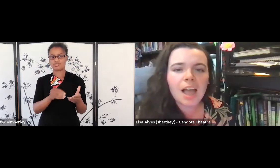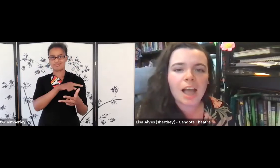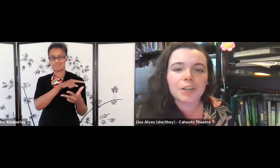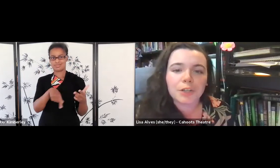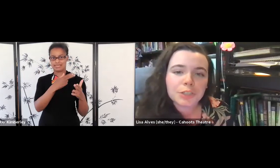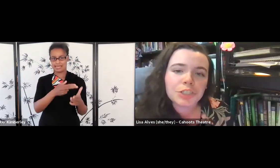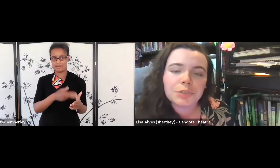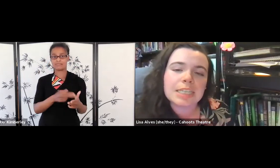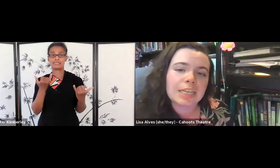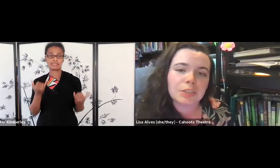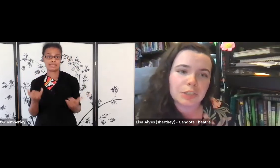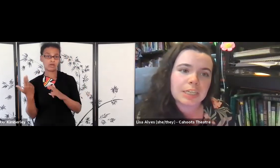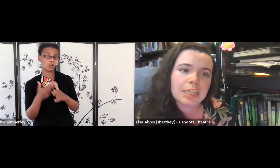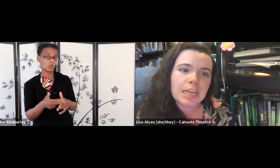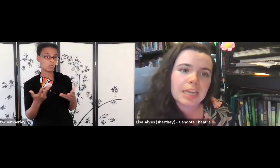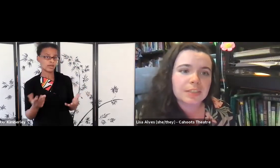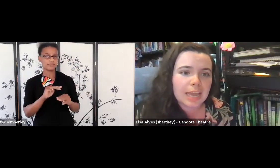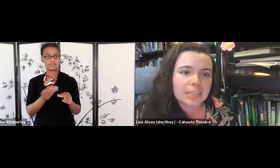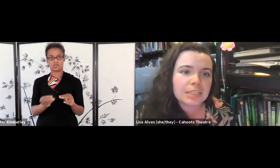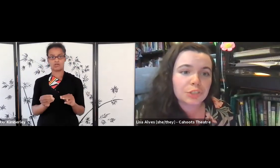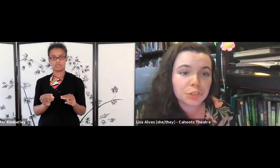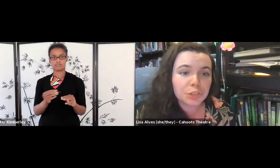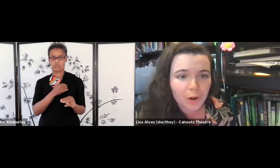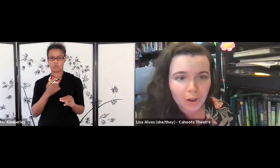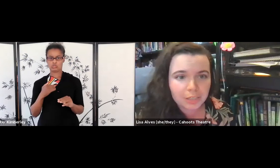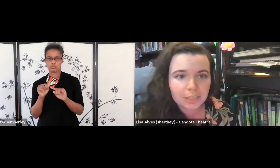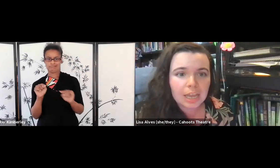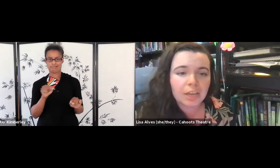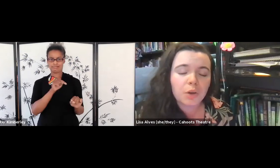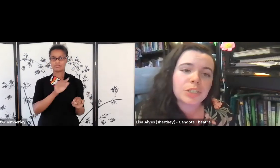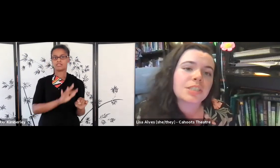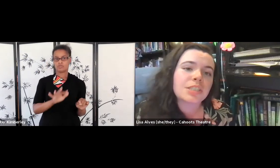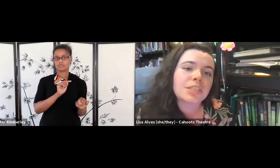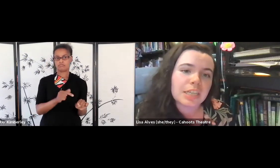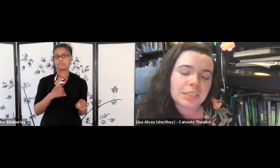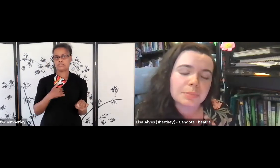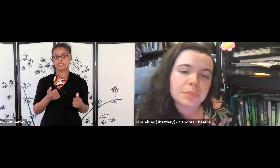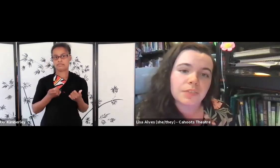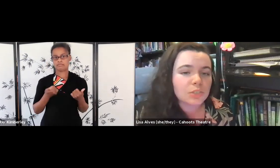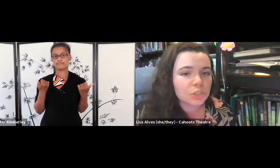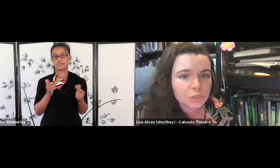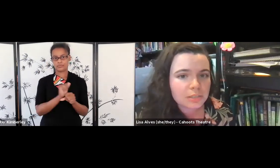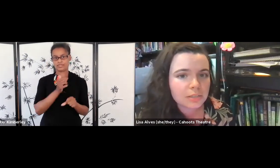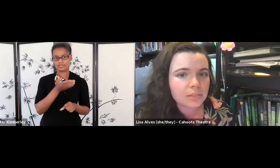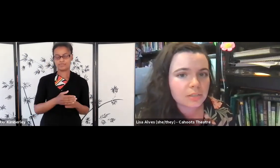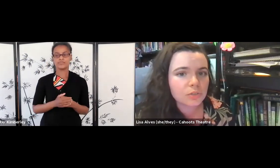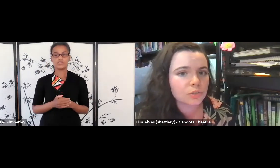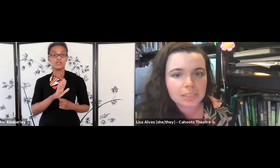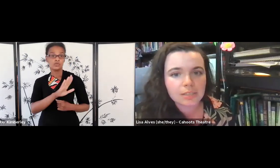I urge you to take a look at the land you are on and question the names of institutions, streets,